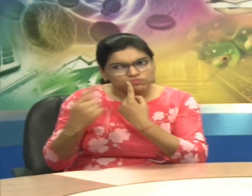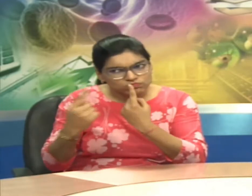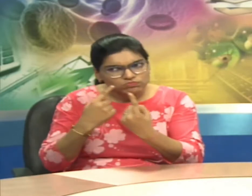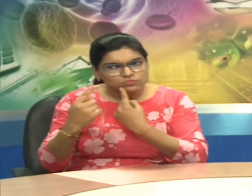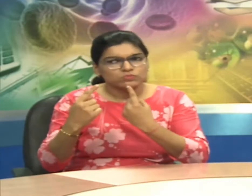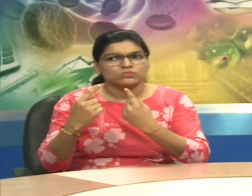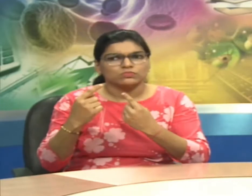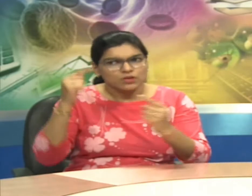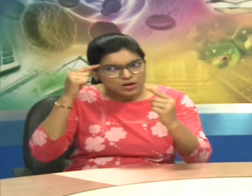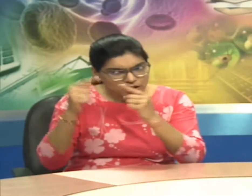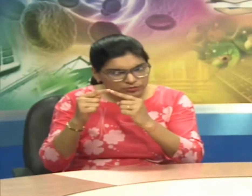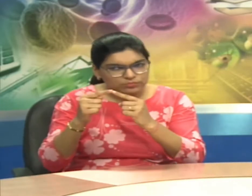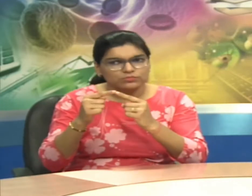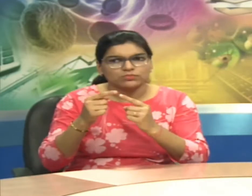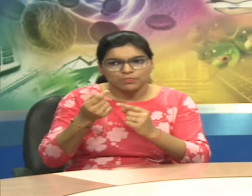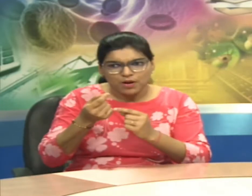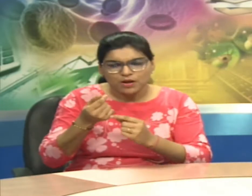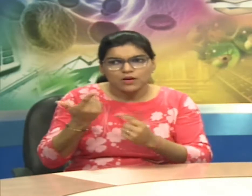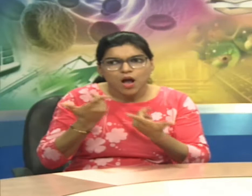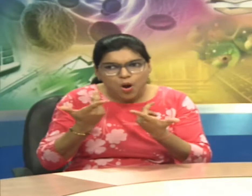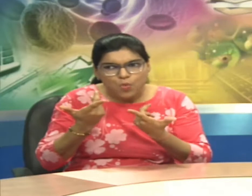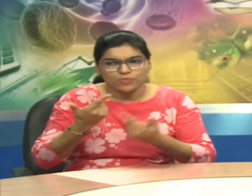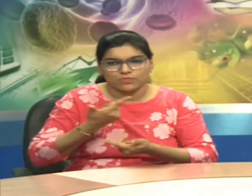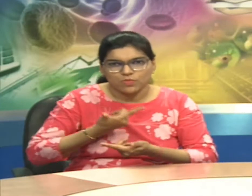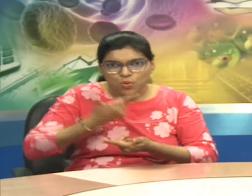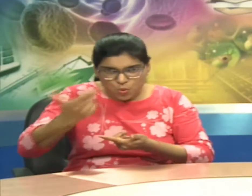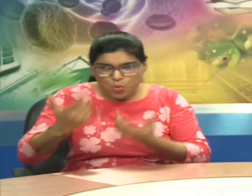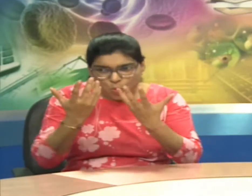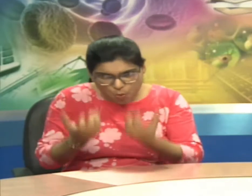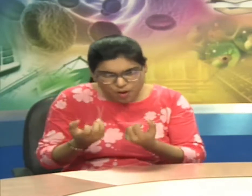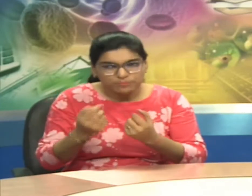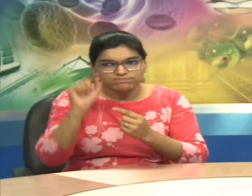if a person comes to a bank and asks for a loan,